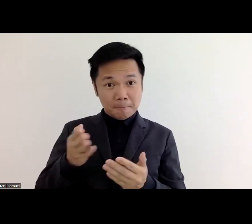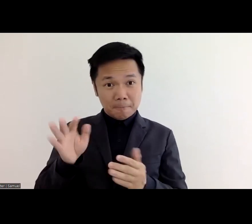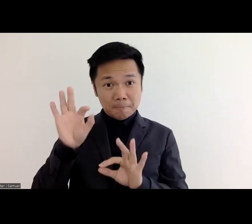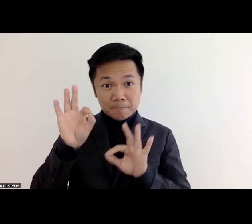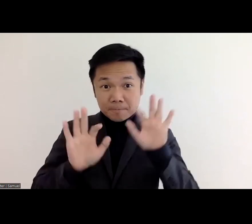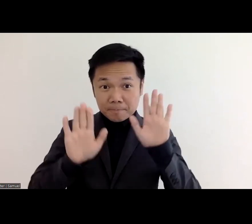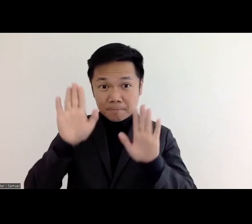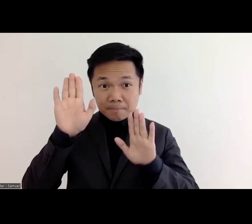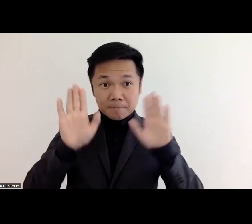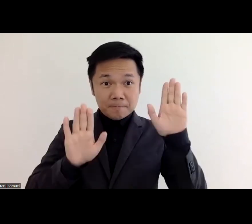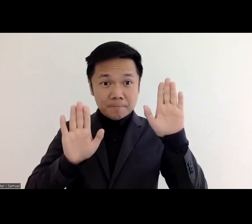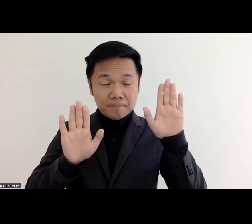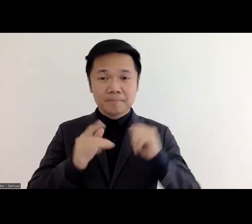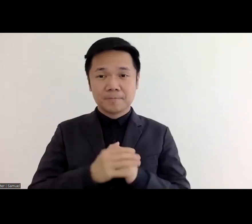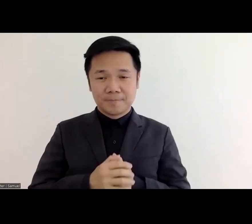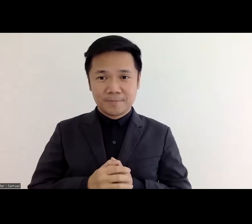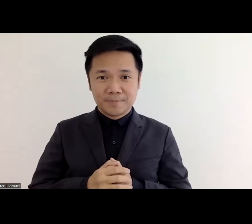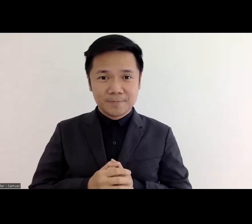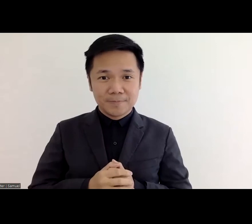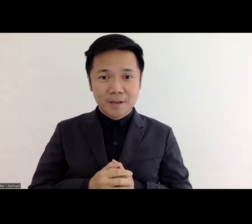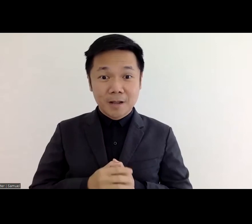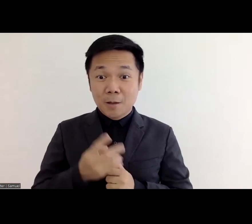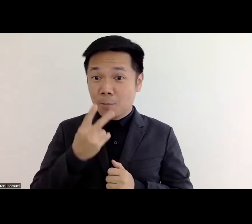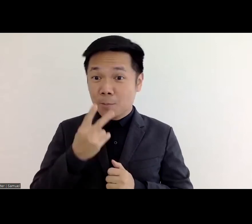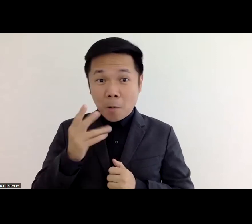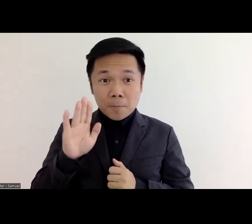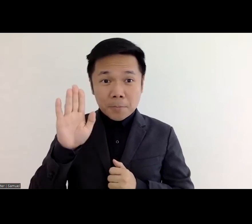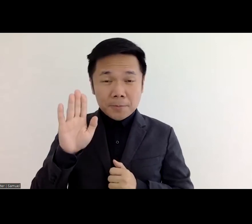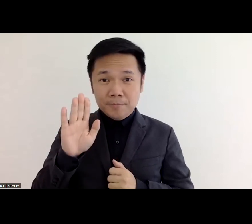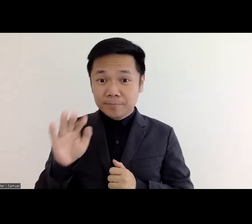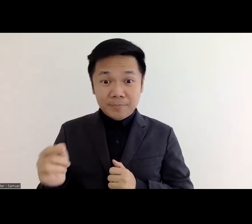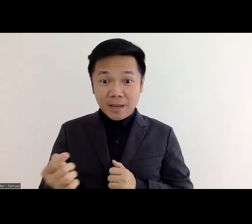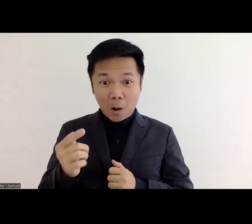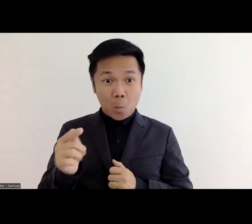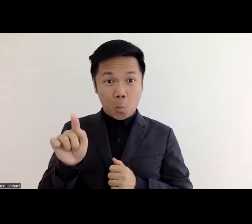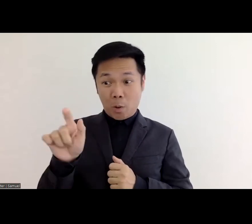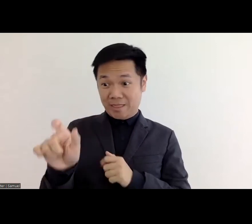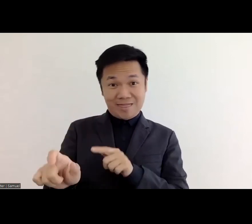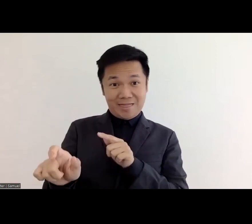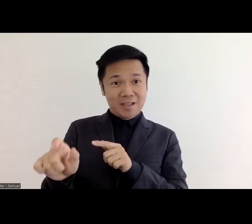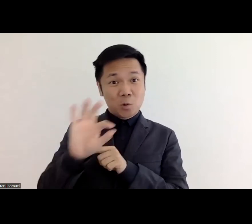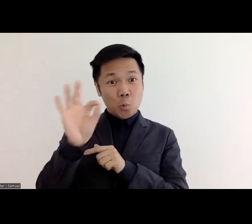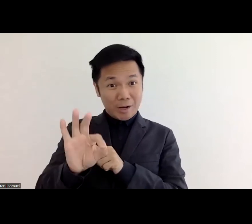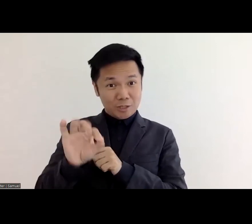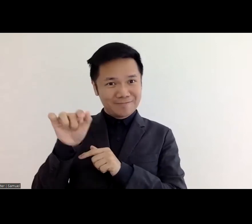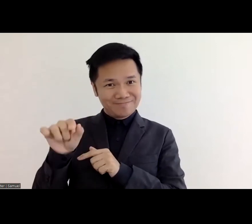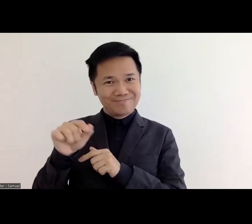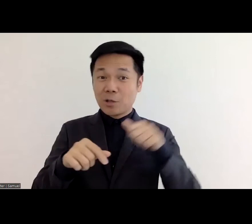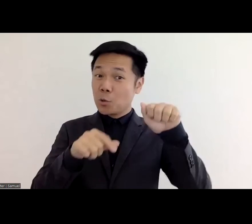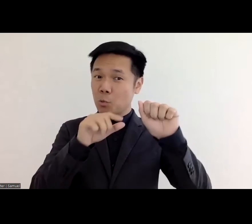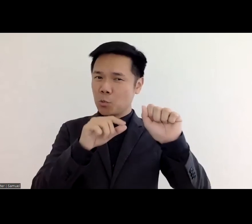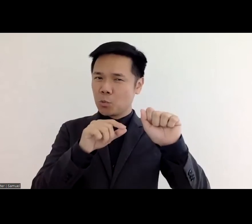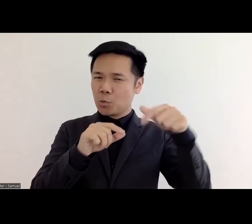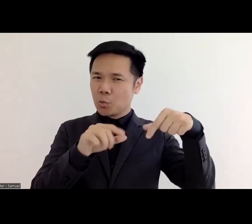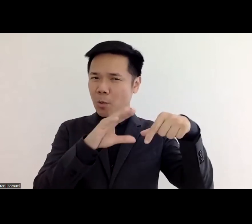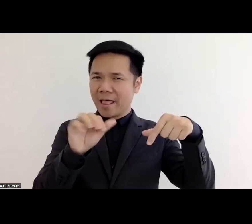participants, listeners, anyone who There's want to add? another question in the Q&A. What are some of the